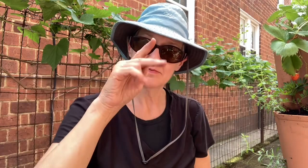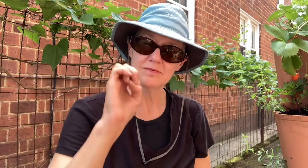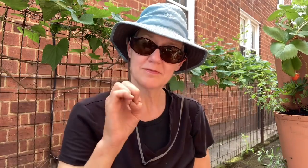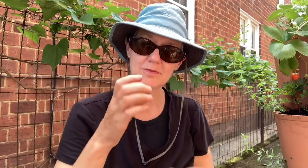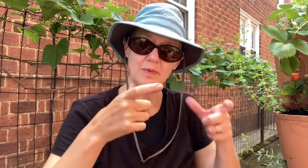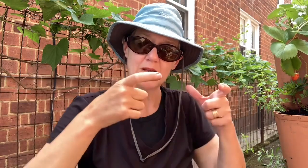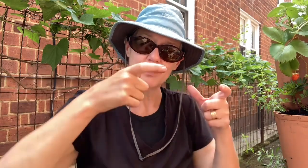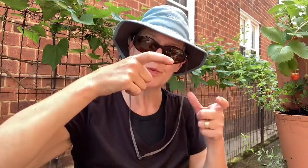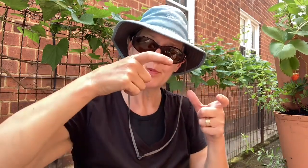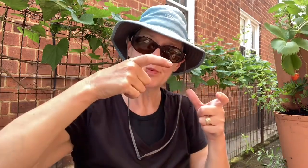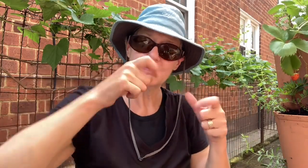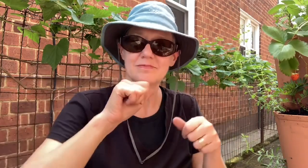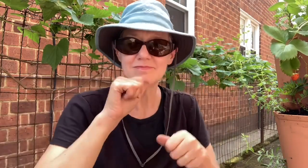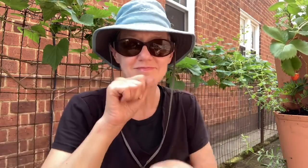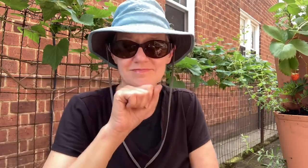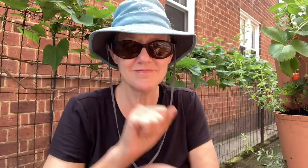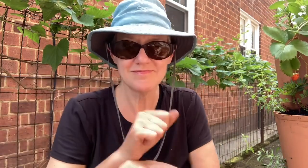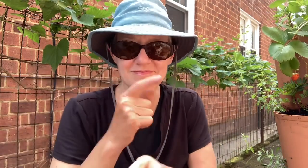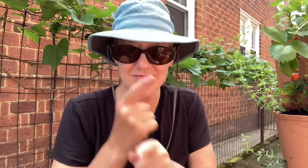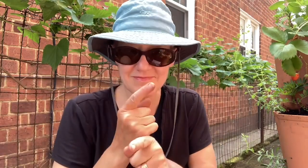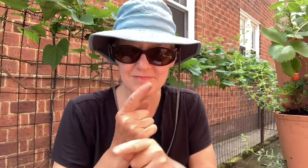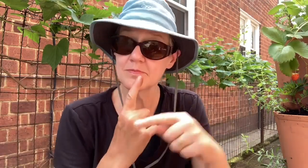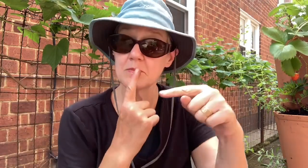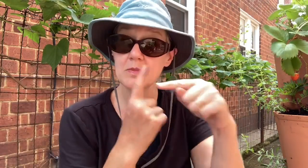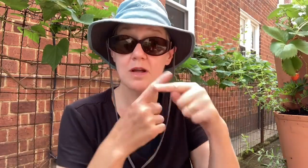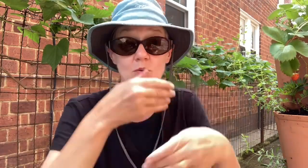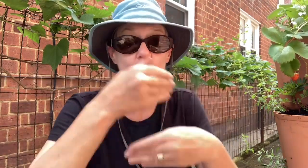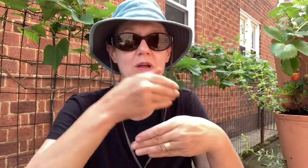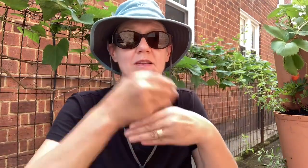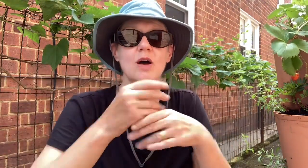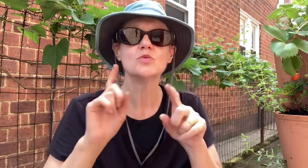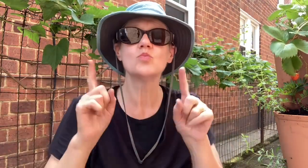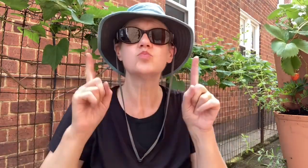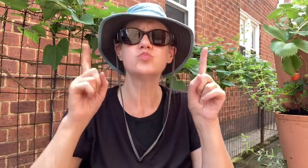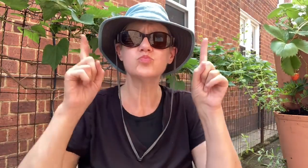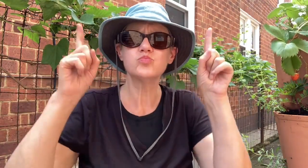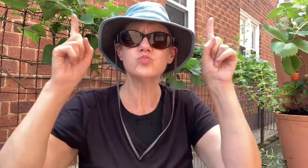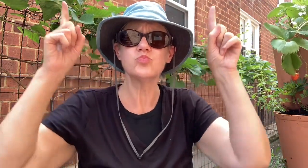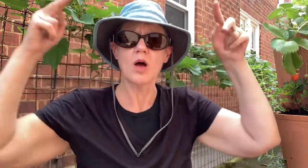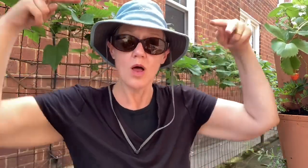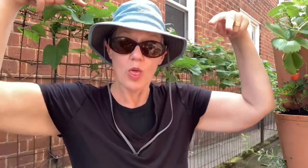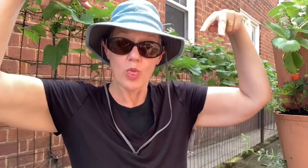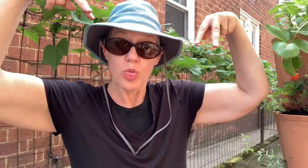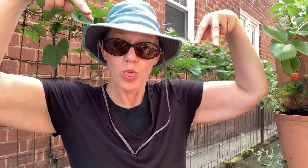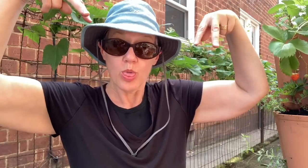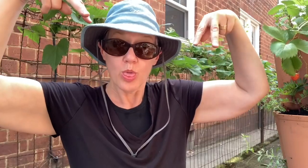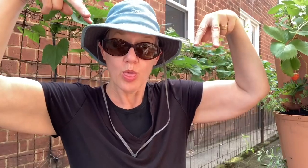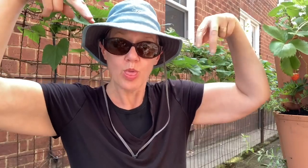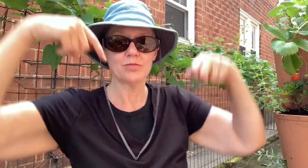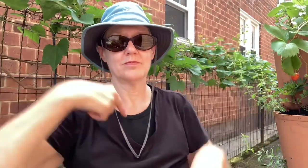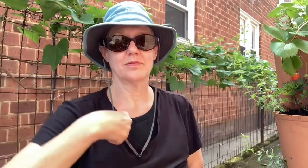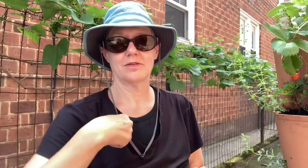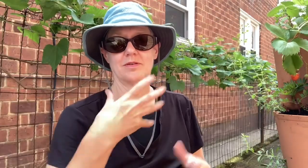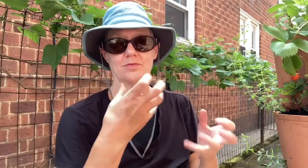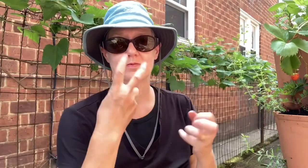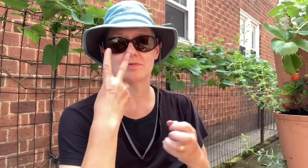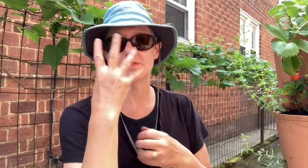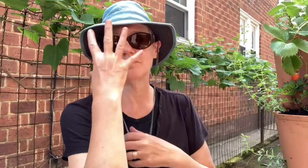a slope. And it's tilted and it doesn't flow correctly. Plus we have these really tall windows that look